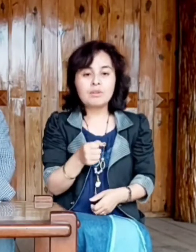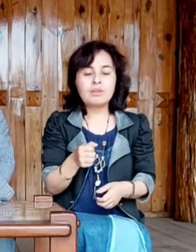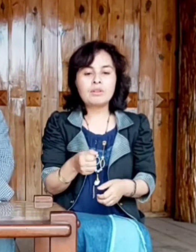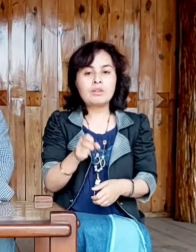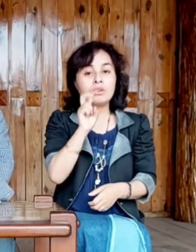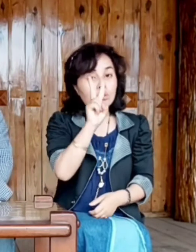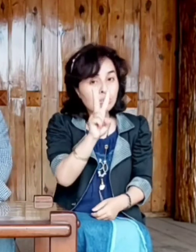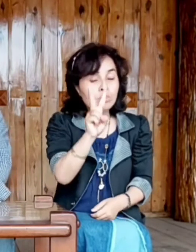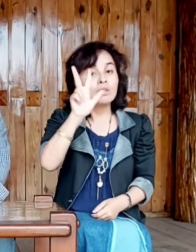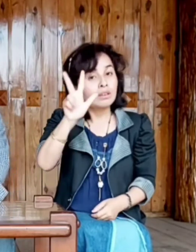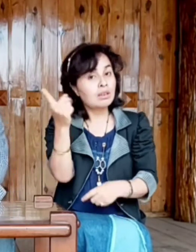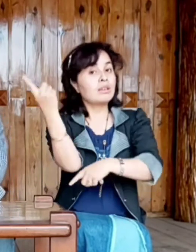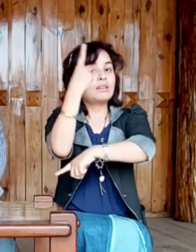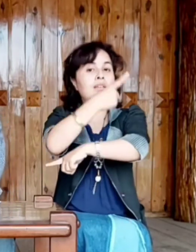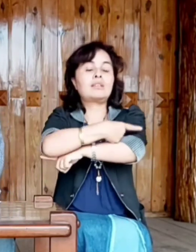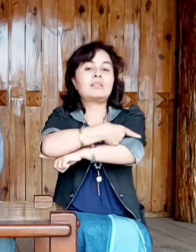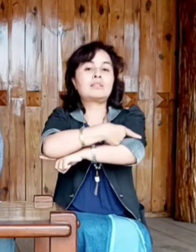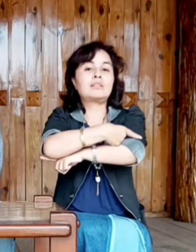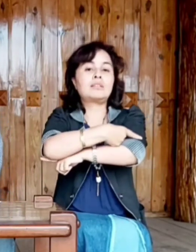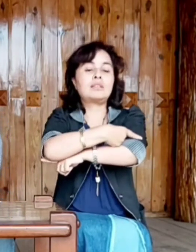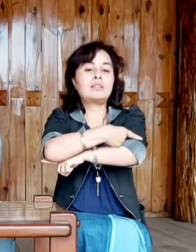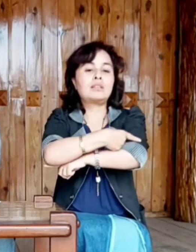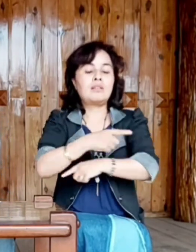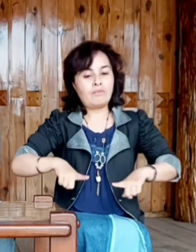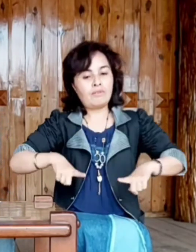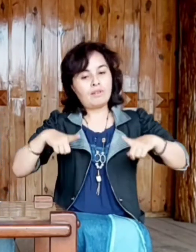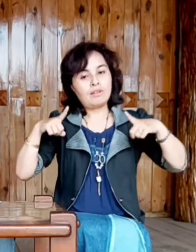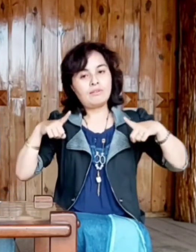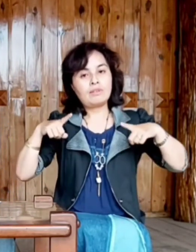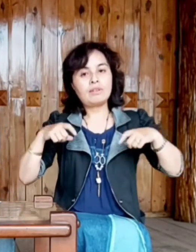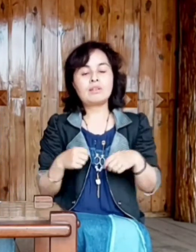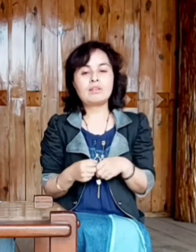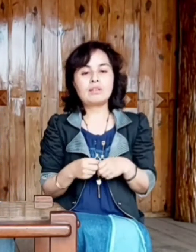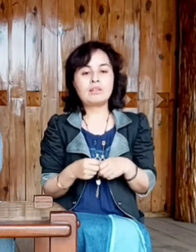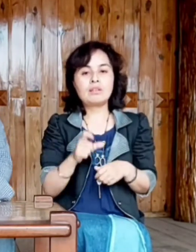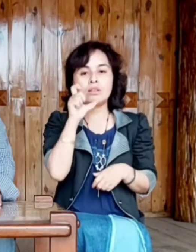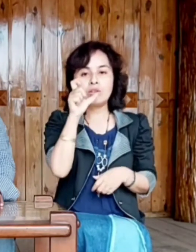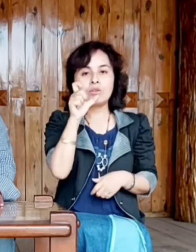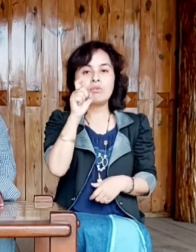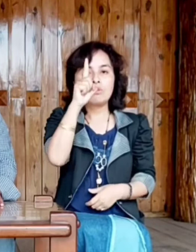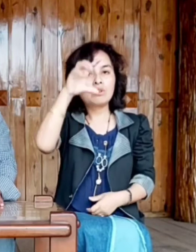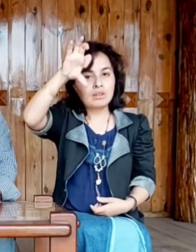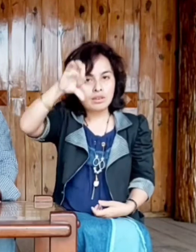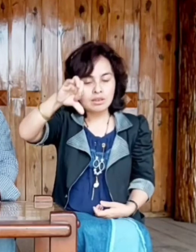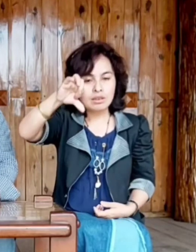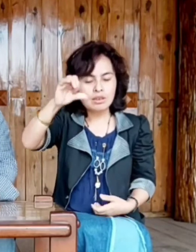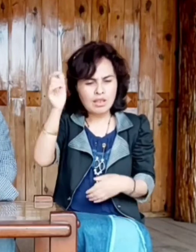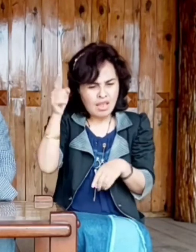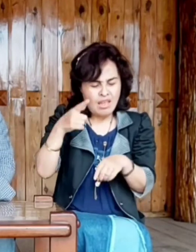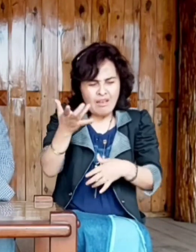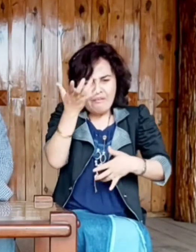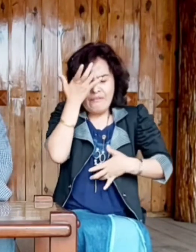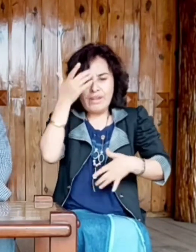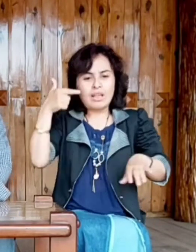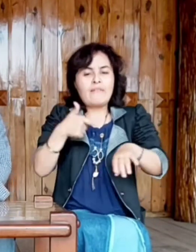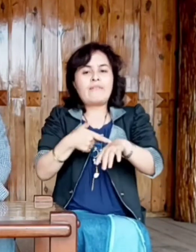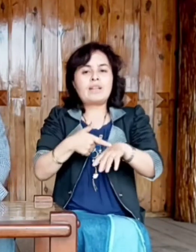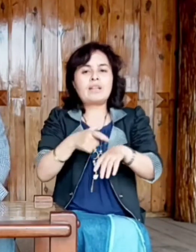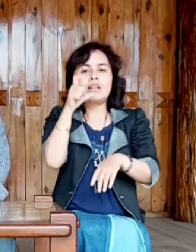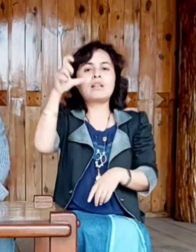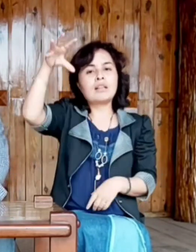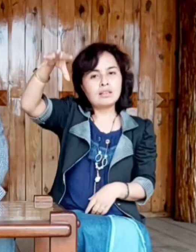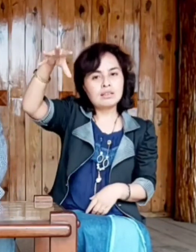within 28 days of leaving the COVID-19 affected